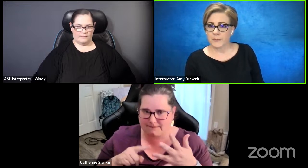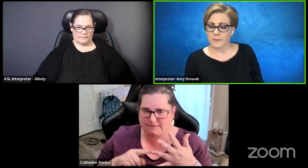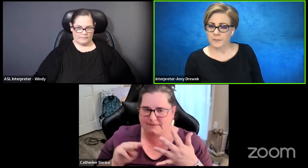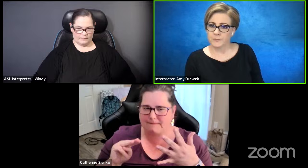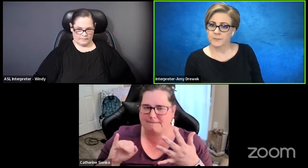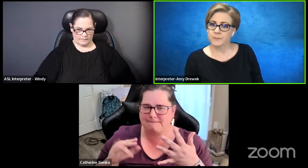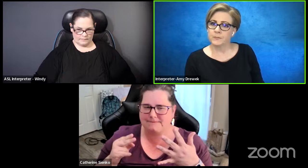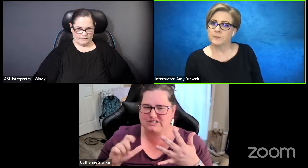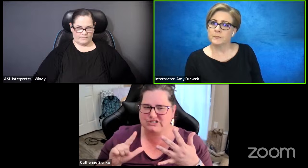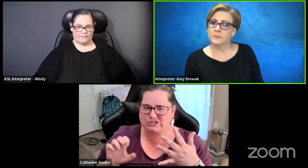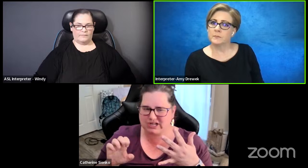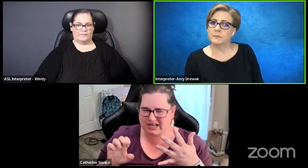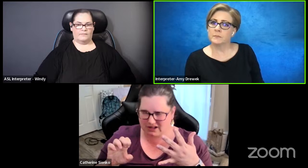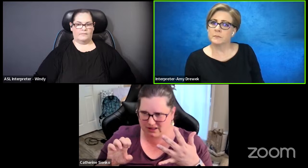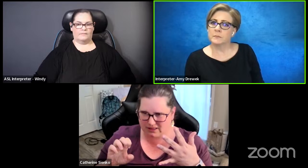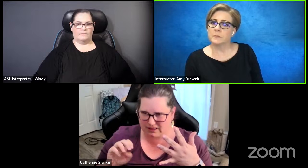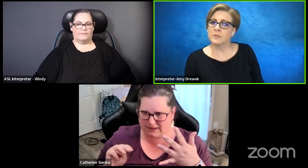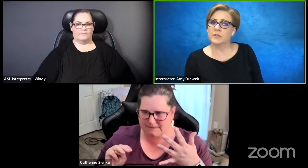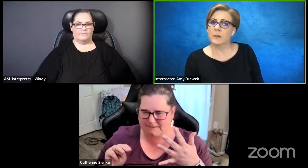Nikki Sukup,